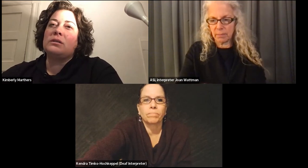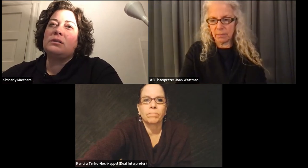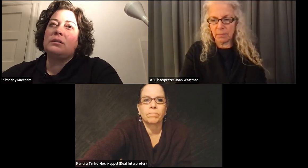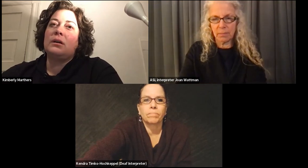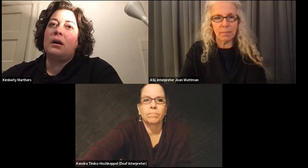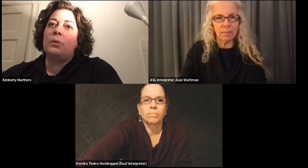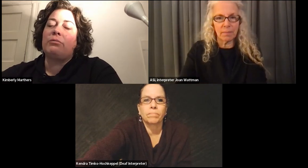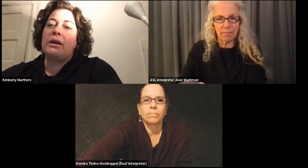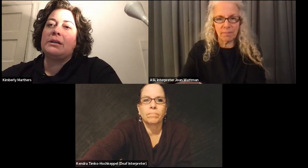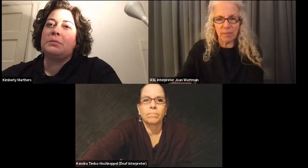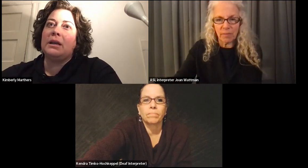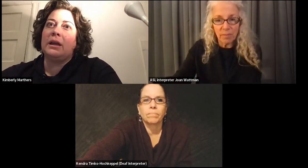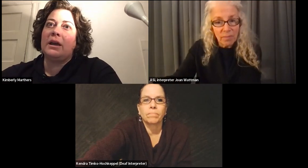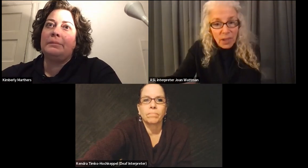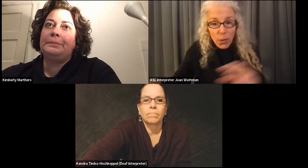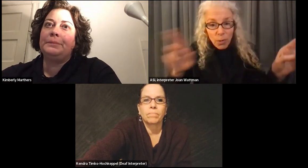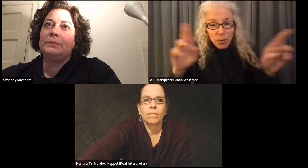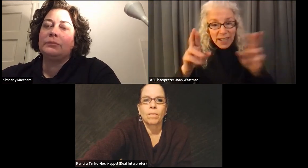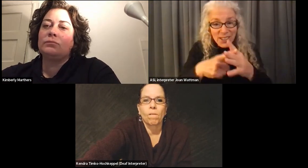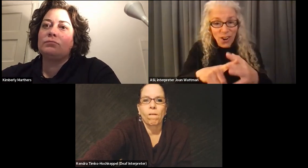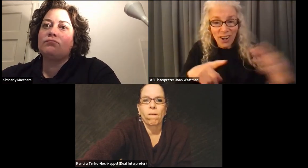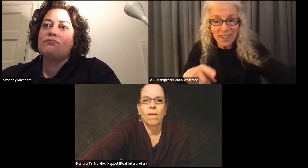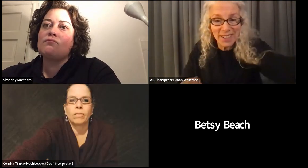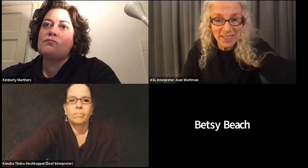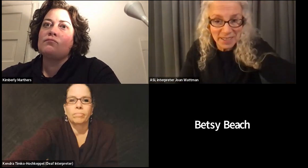Okay, folks, are we ready to begin again?